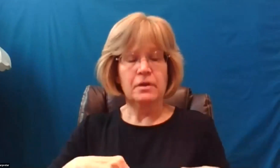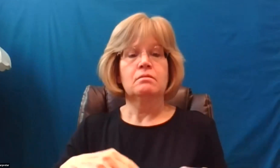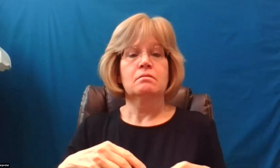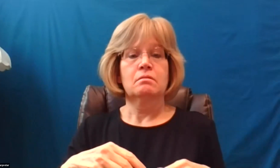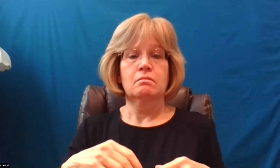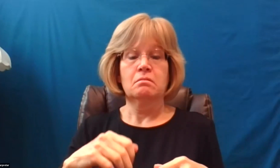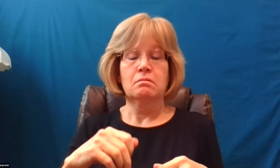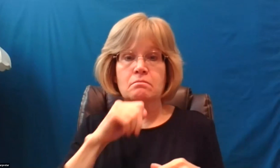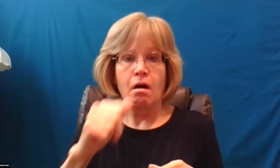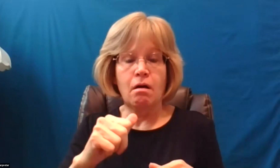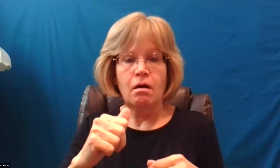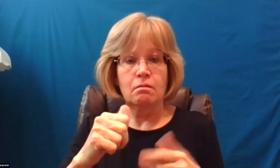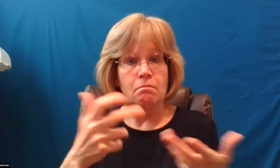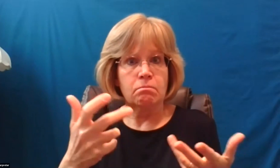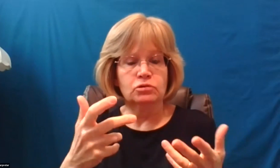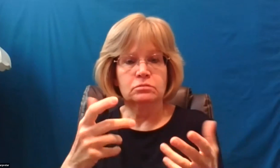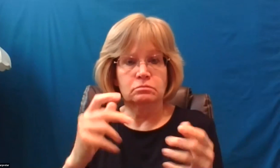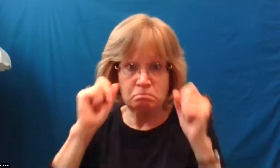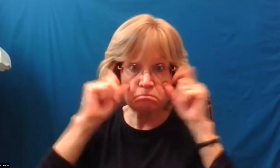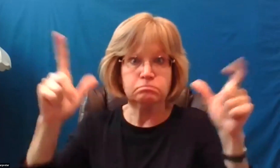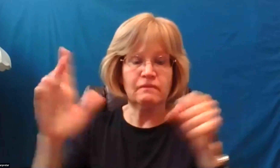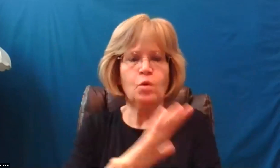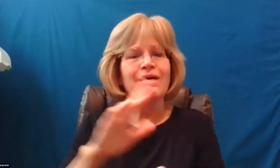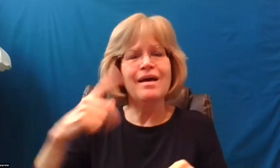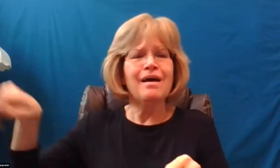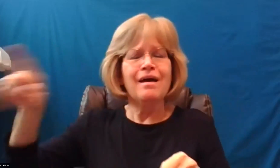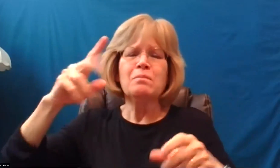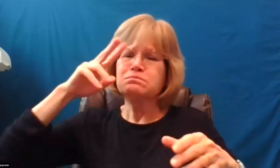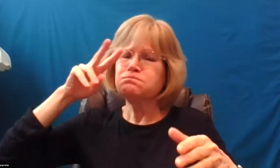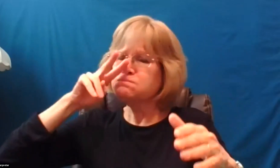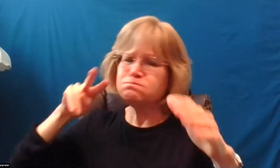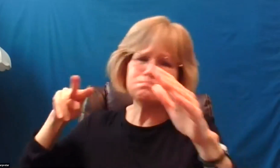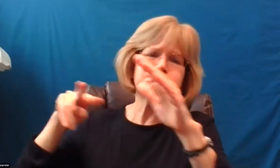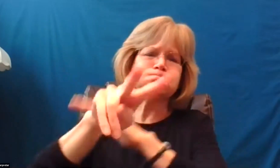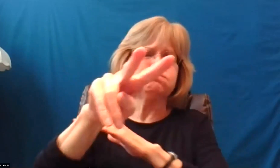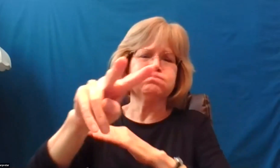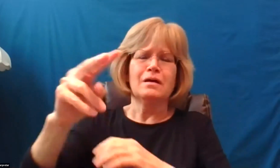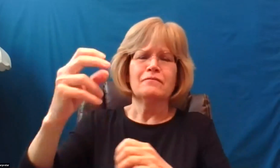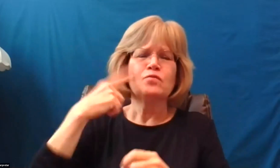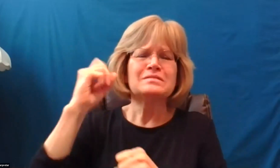QT, they were loudly predicted and proclaimed for